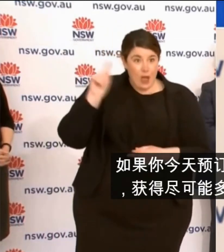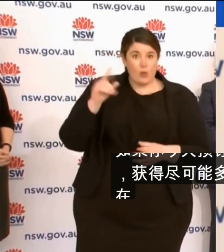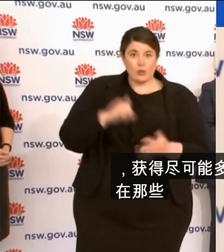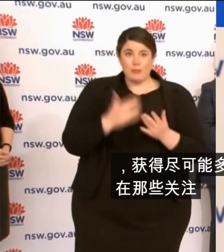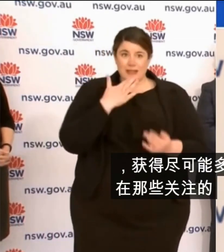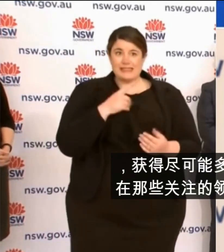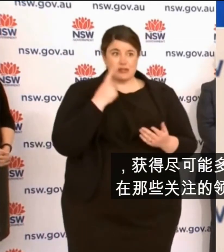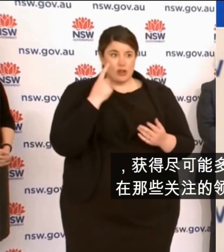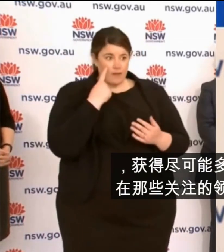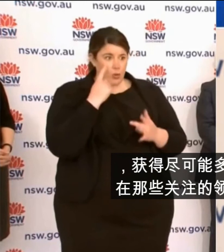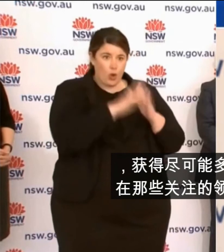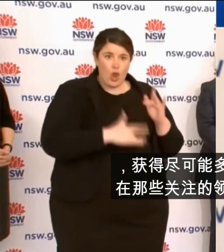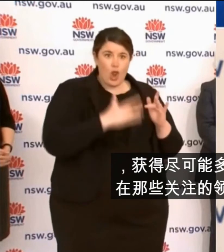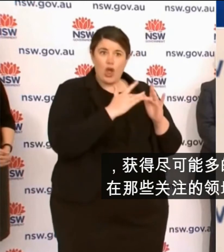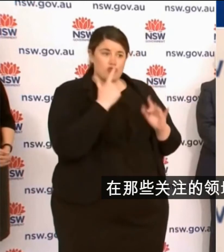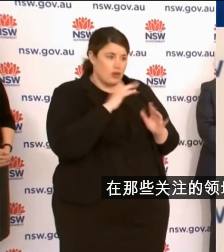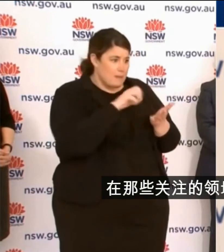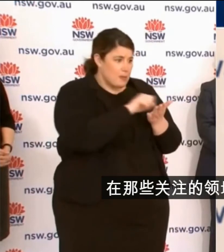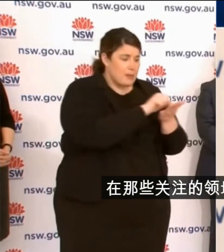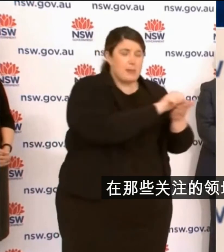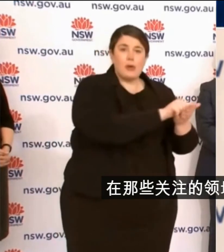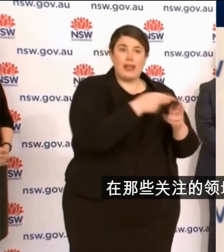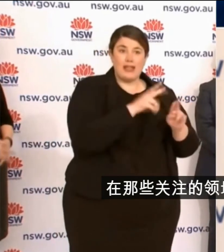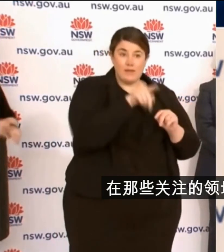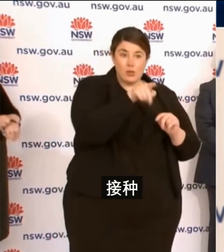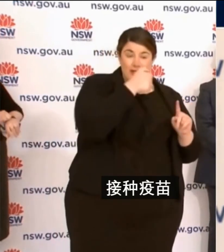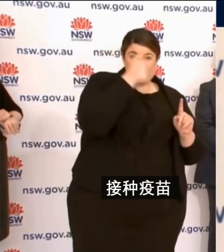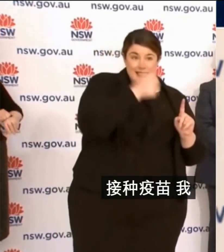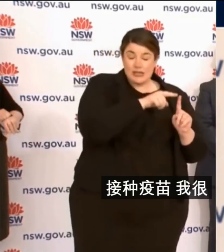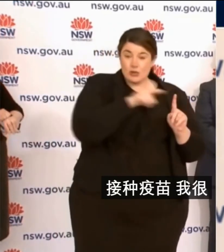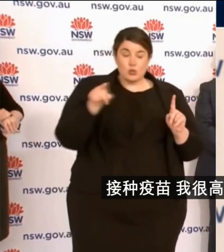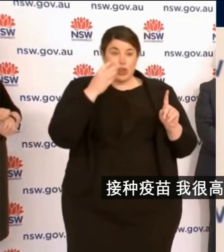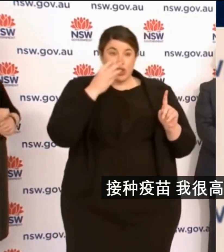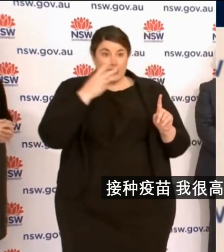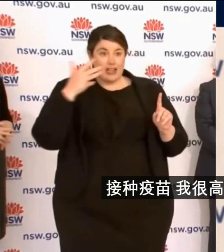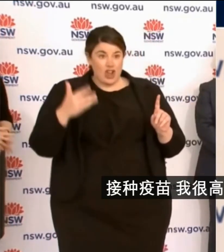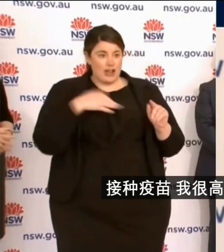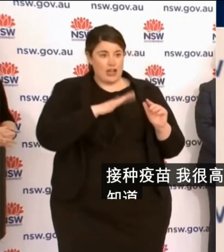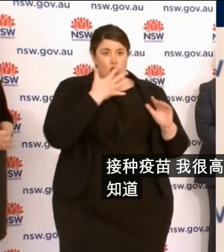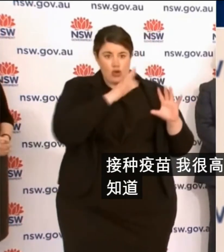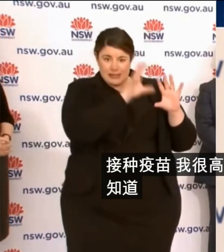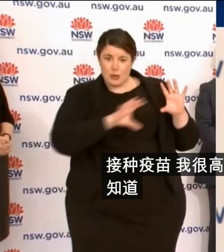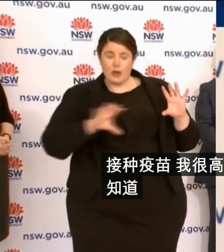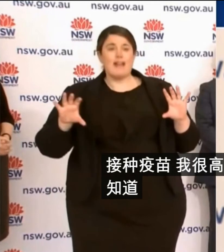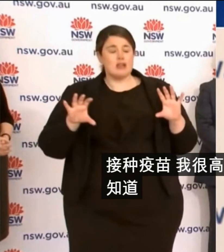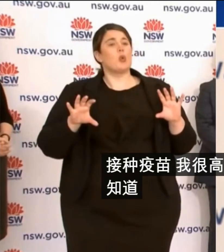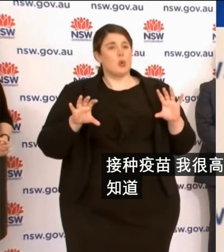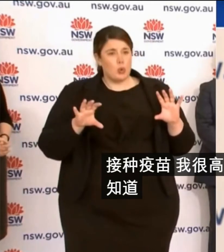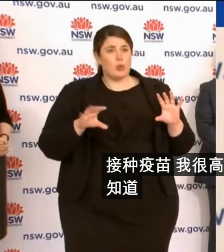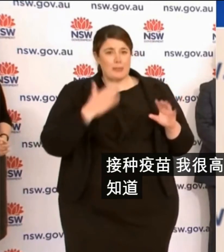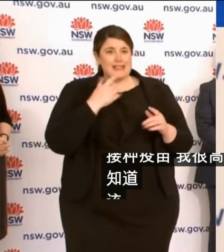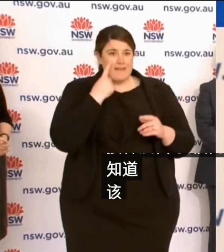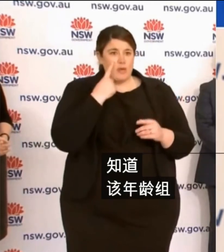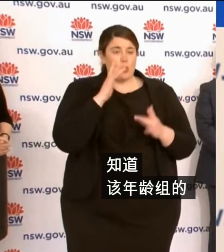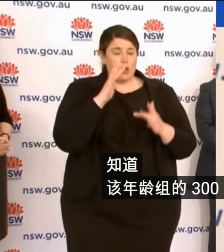as many people in those age groups as possible in those areas of concern vaccinated. I'm pleased to say that I understand more than